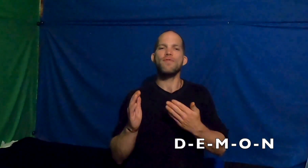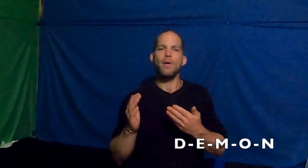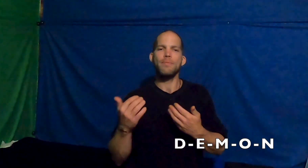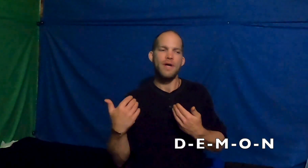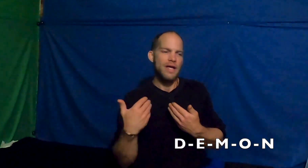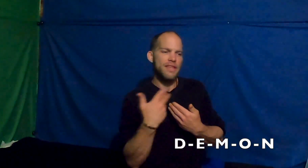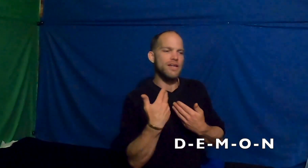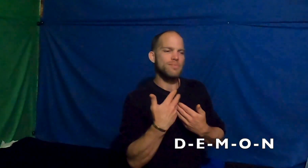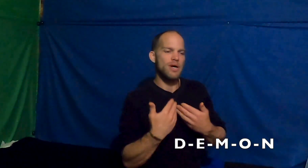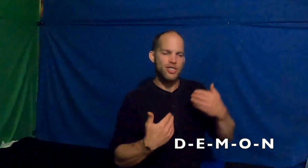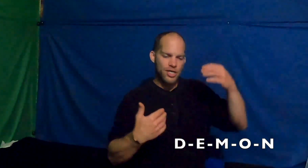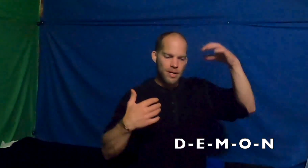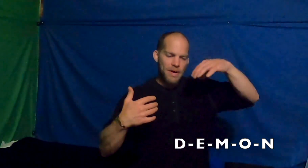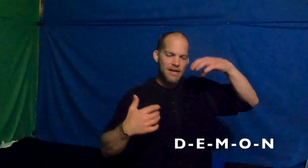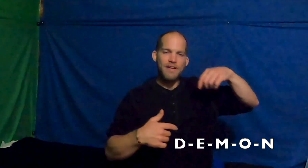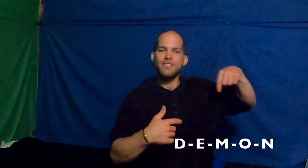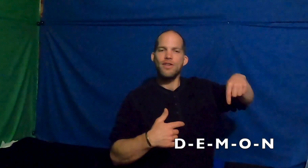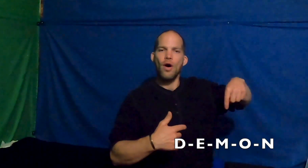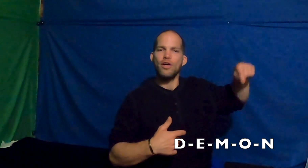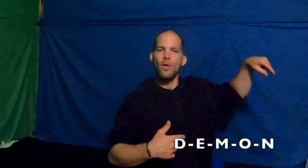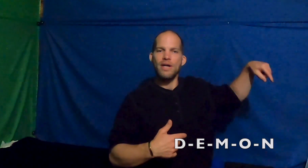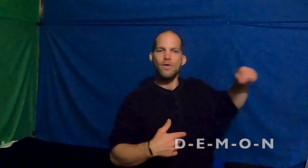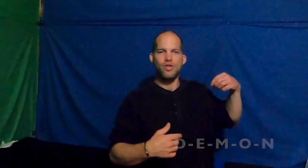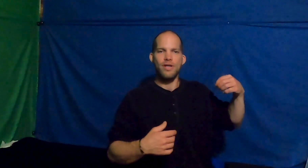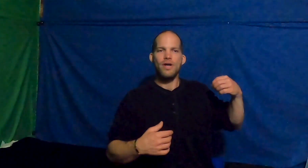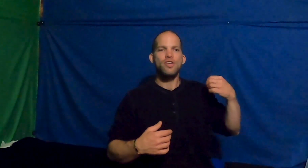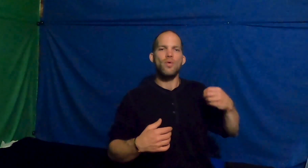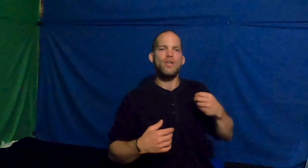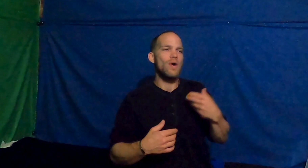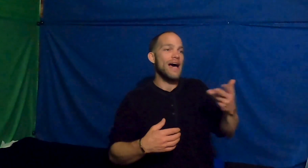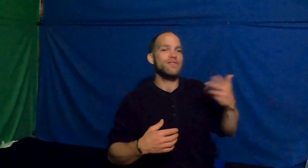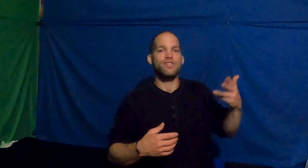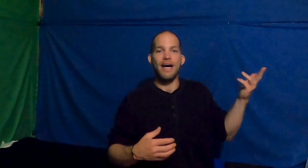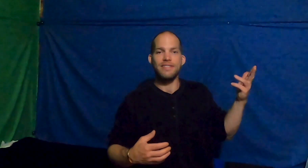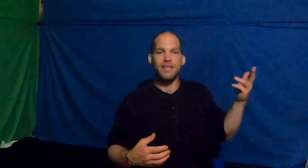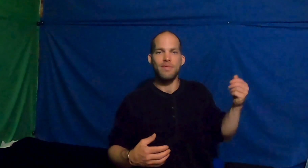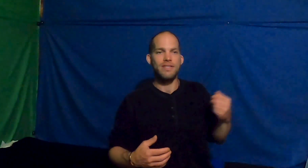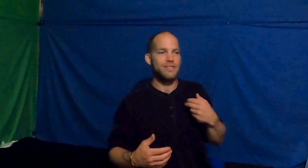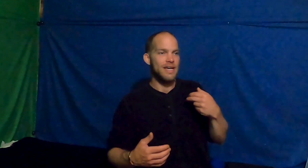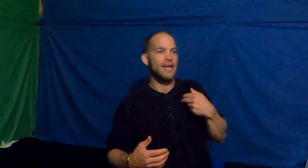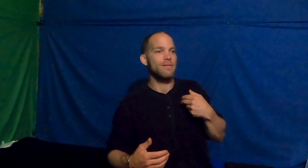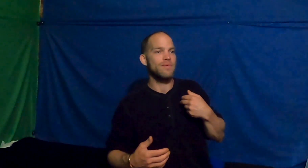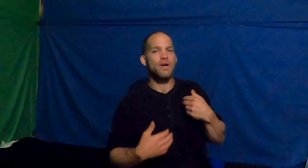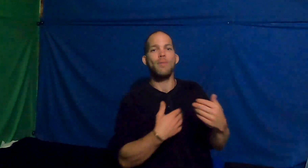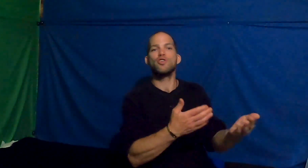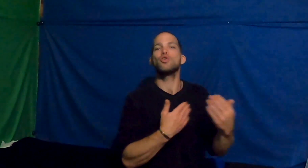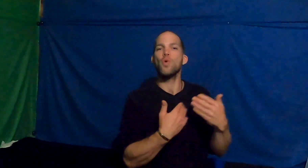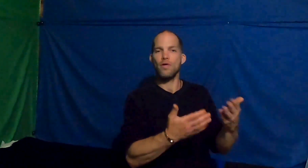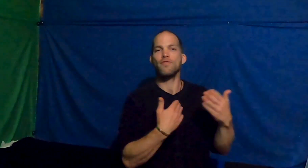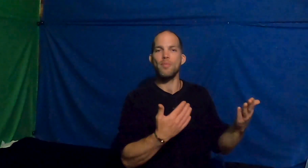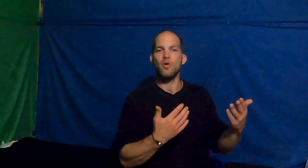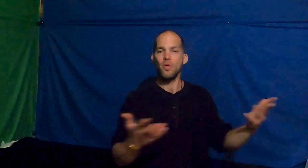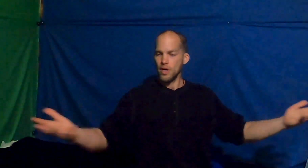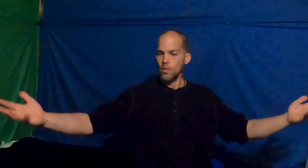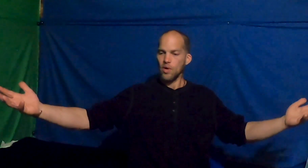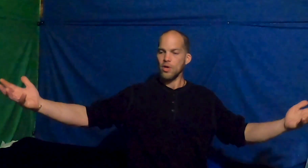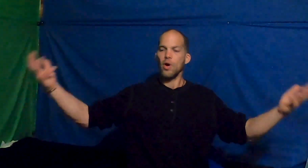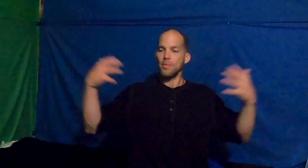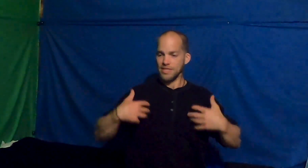from the expression manifested ongoing notion. So when you exorcise demons, it can come to or from you. When you are possessed